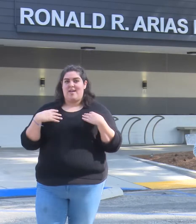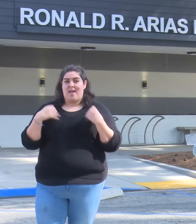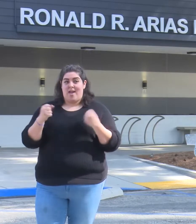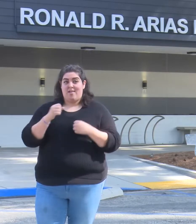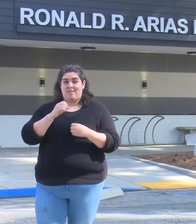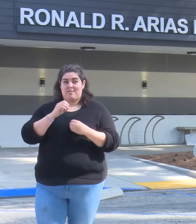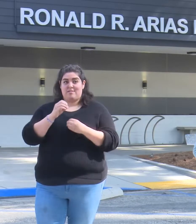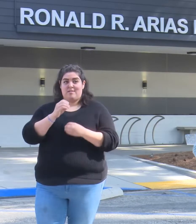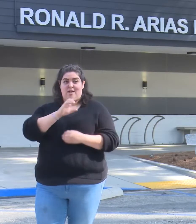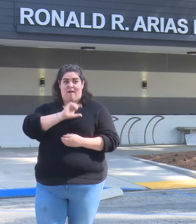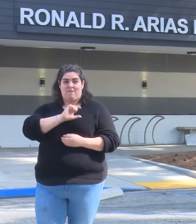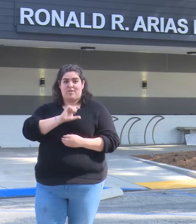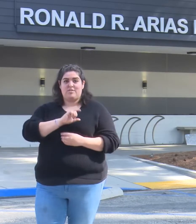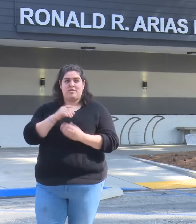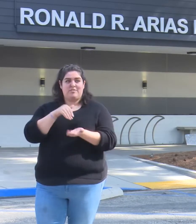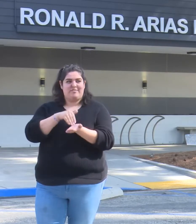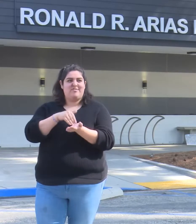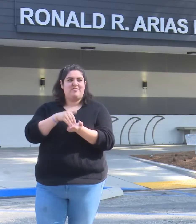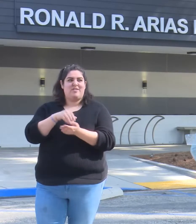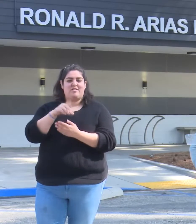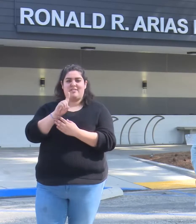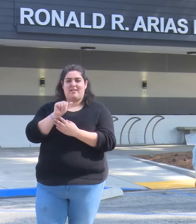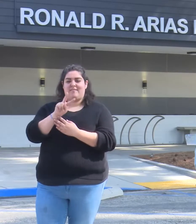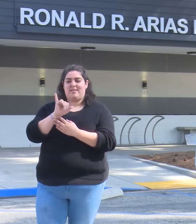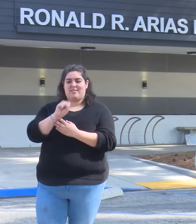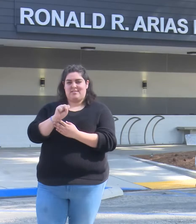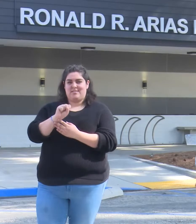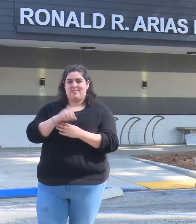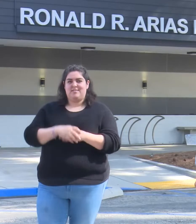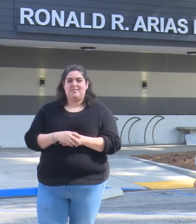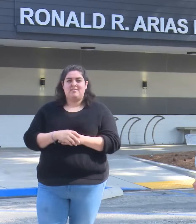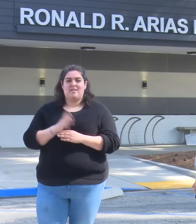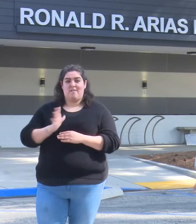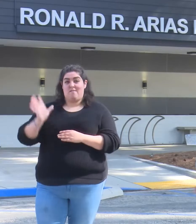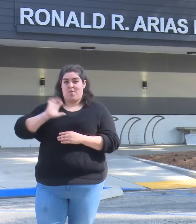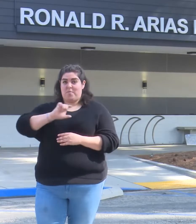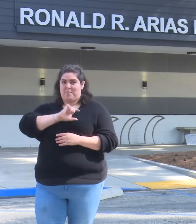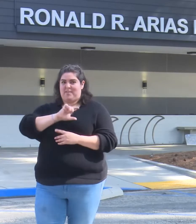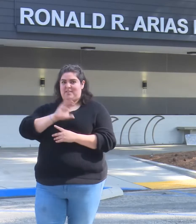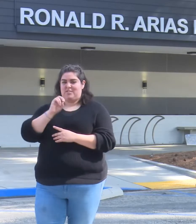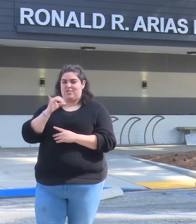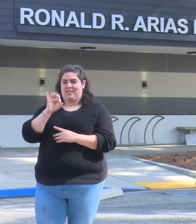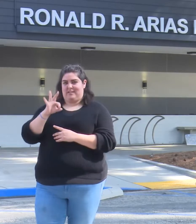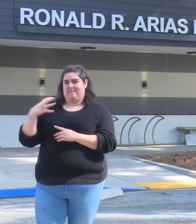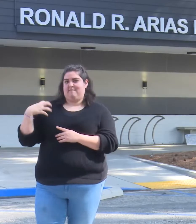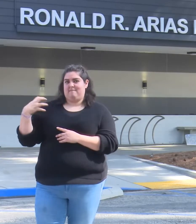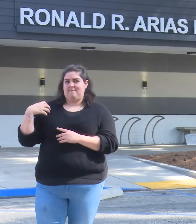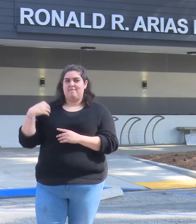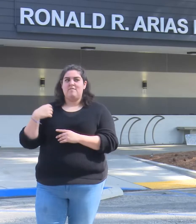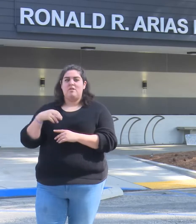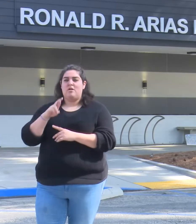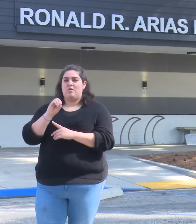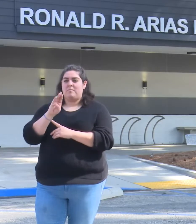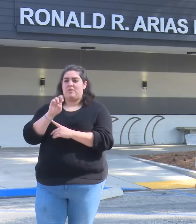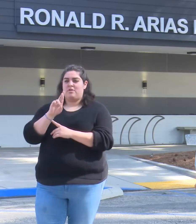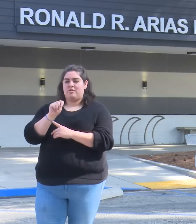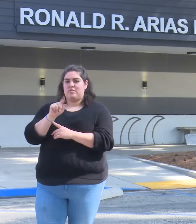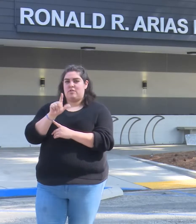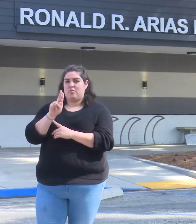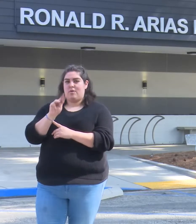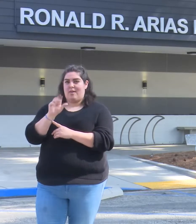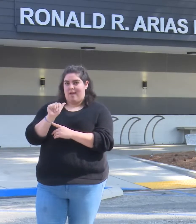Davis. Wave to Dr. Davis. Our former police chief, Chief Robert Luna.